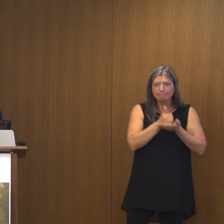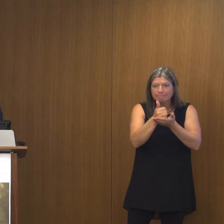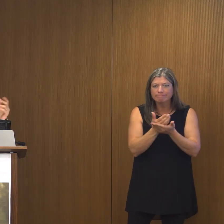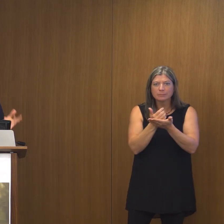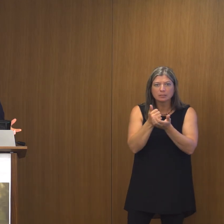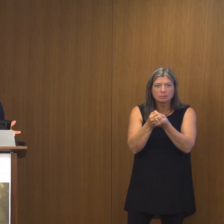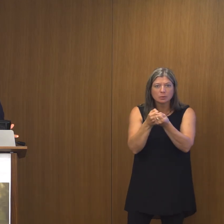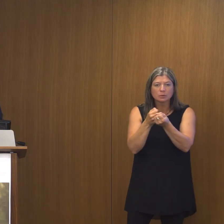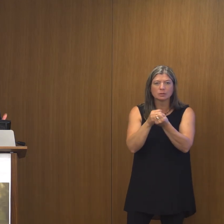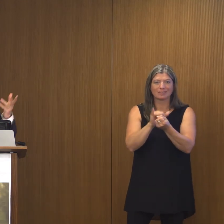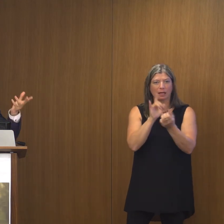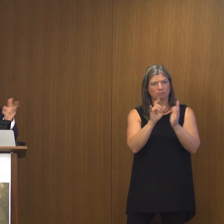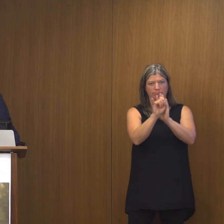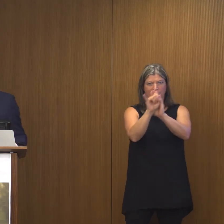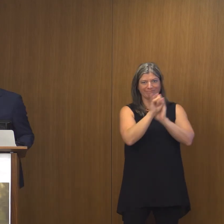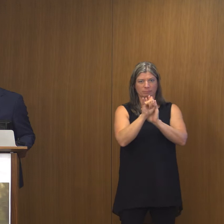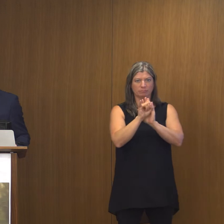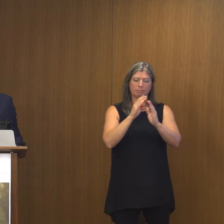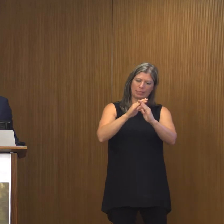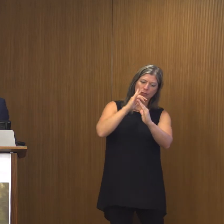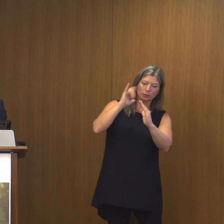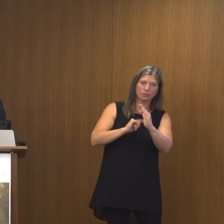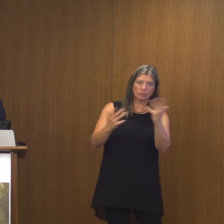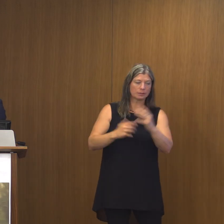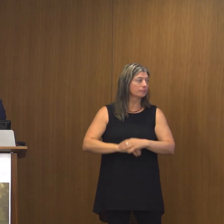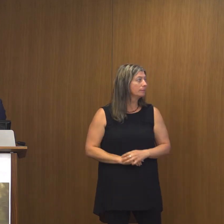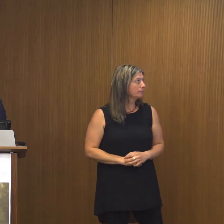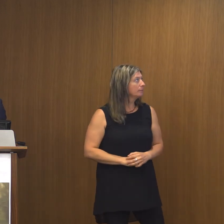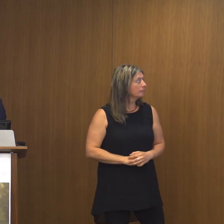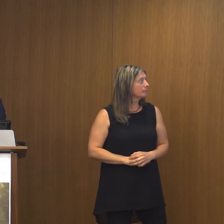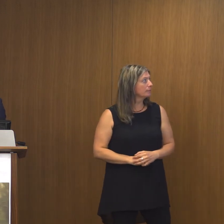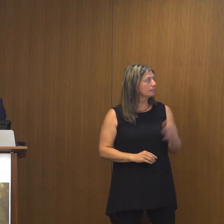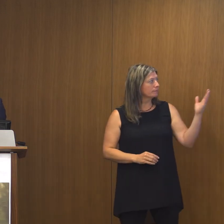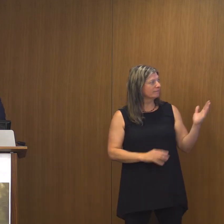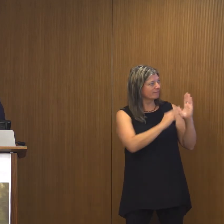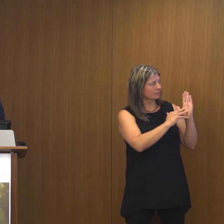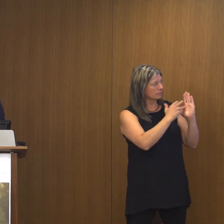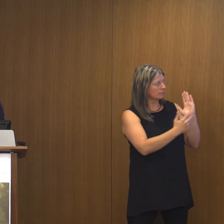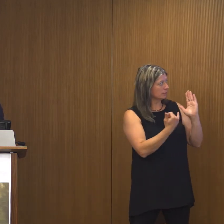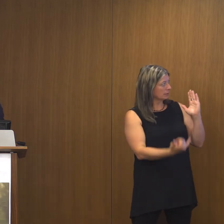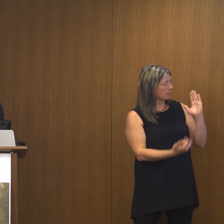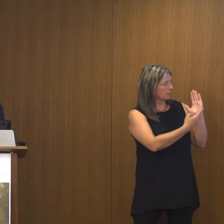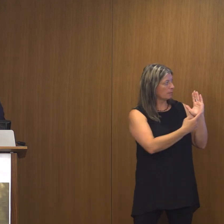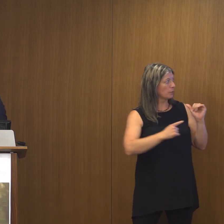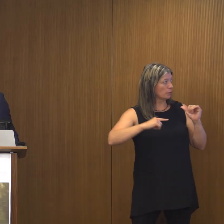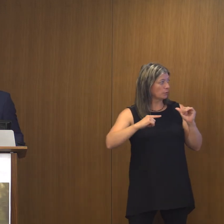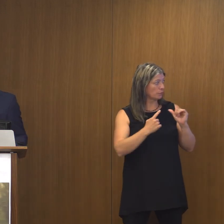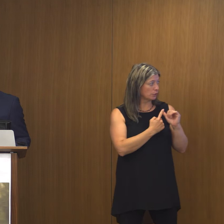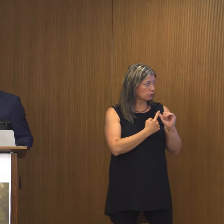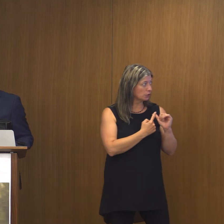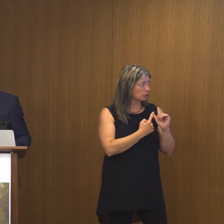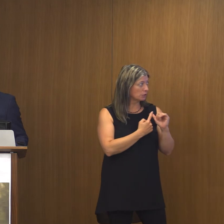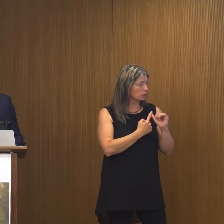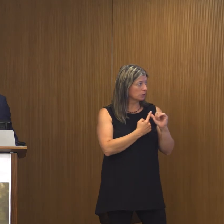going to see the organizations and also the parent rankings in the graph I'm going to show you. So the first actionable item